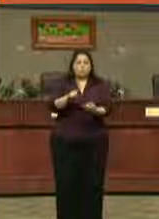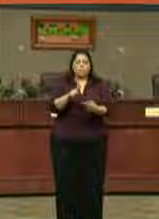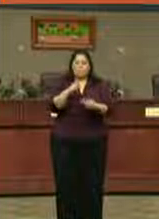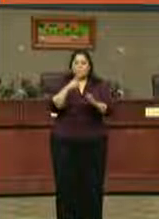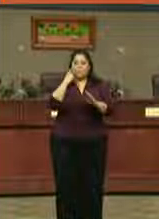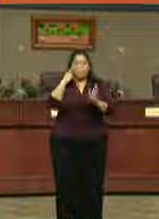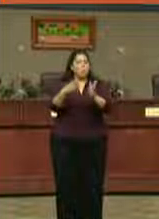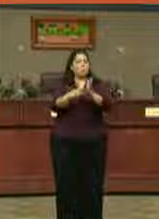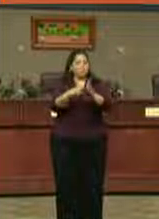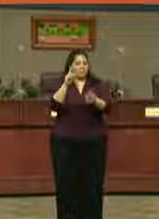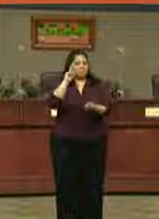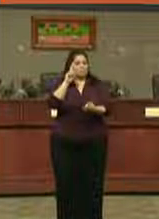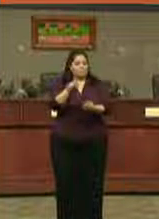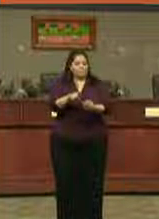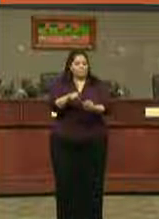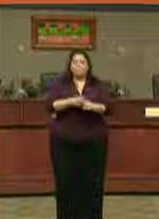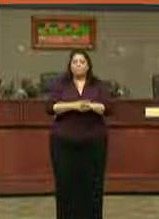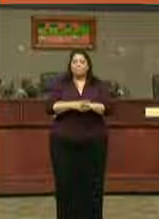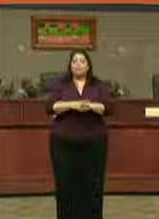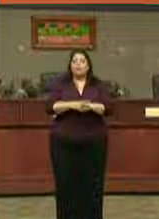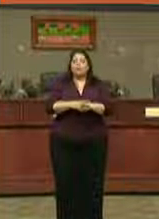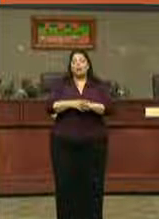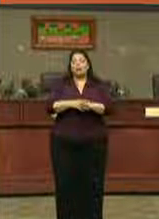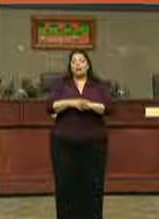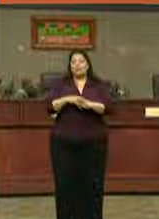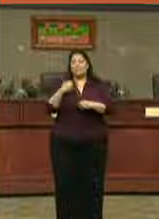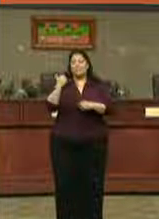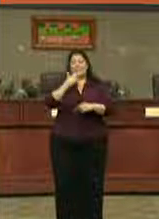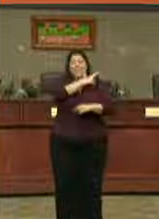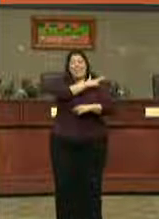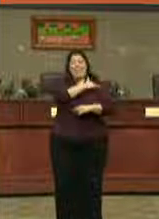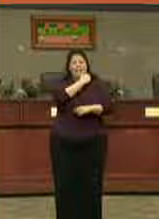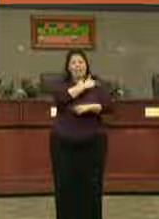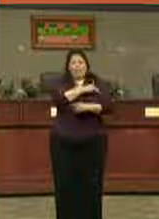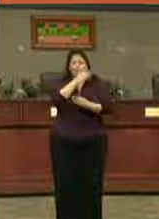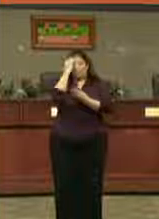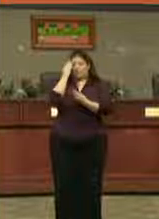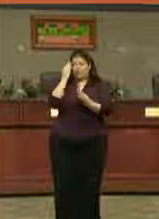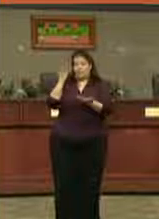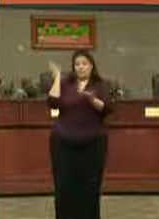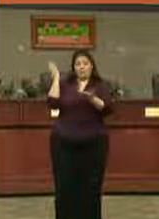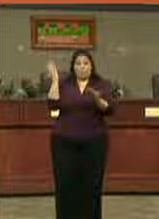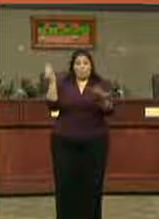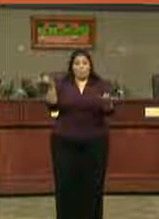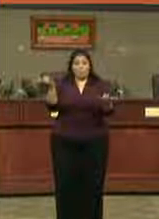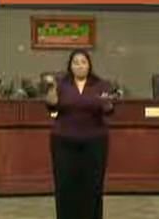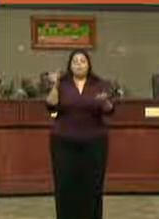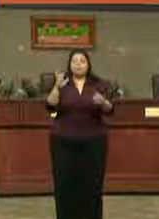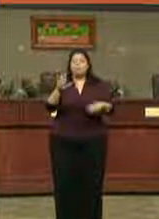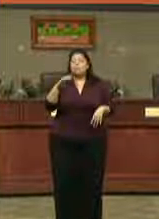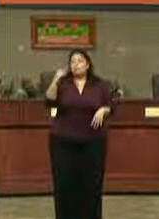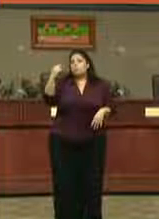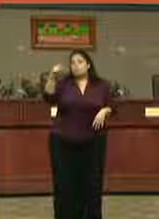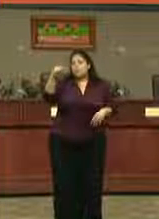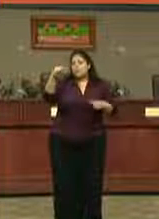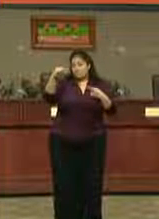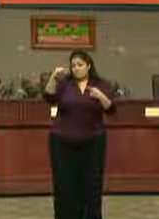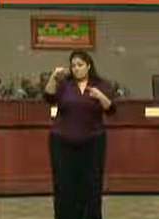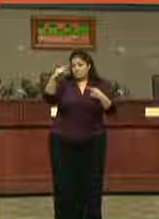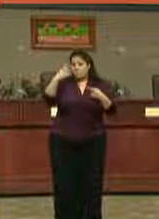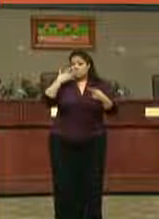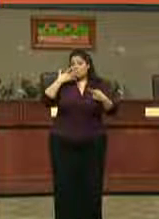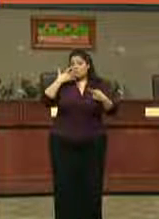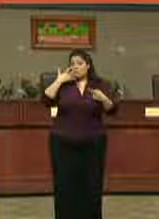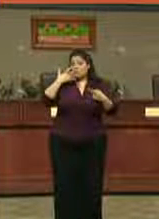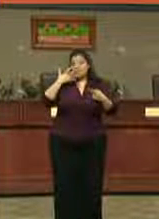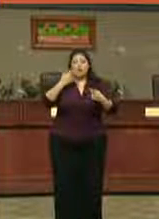Next. And this is our hospital data. You have in green the total